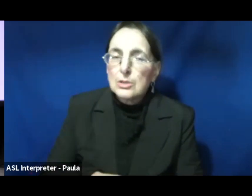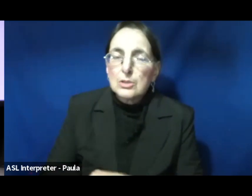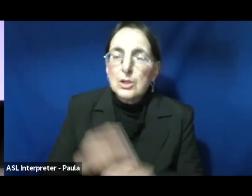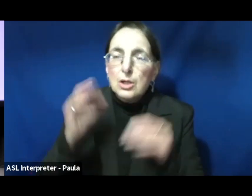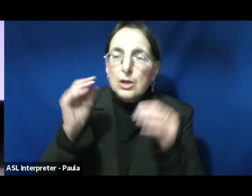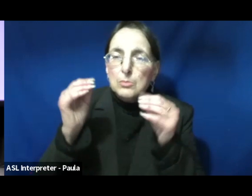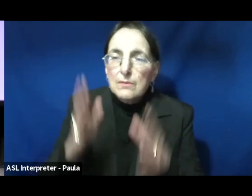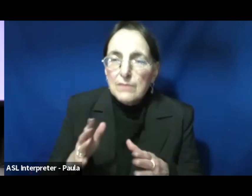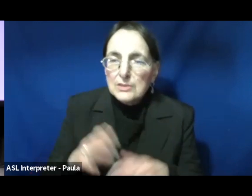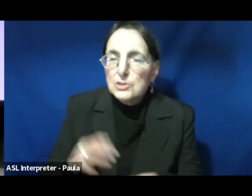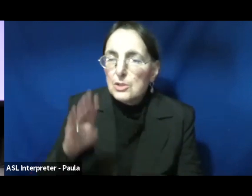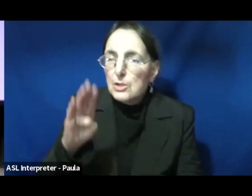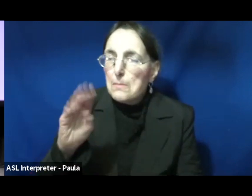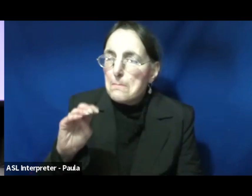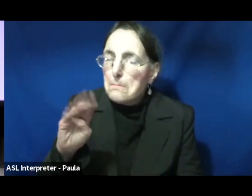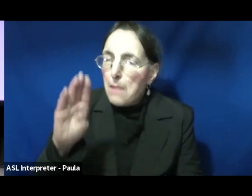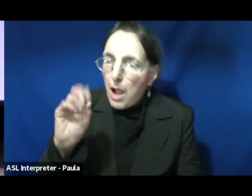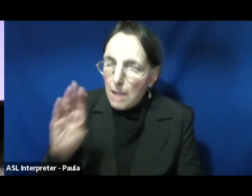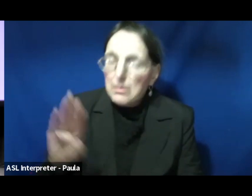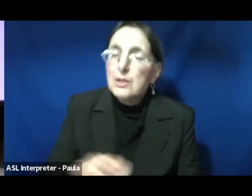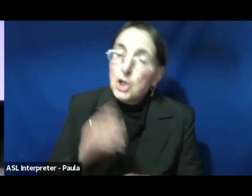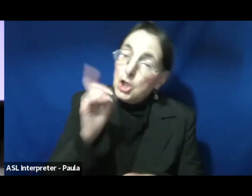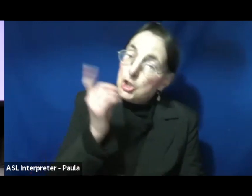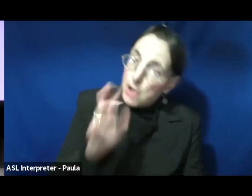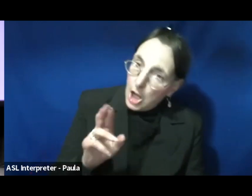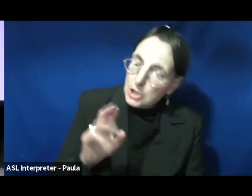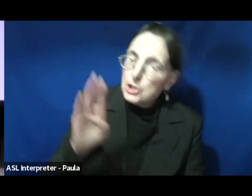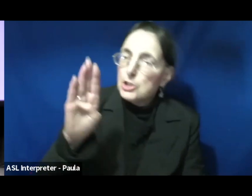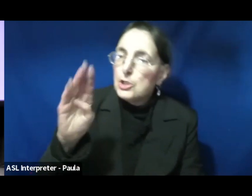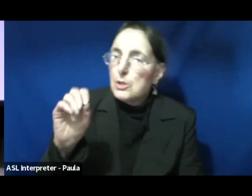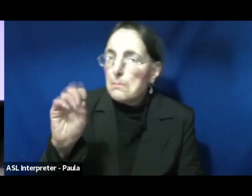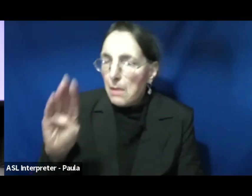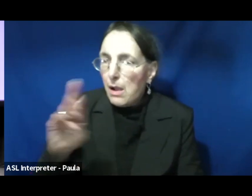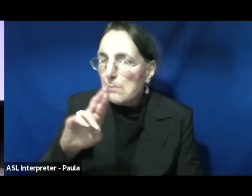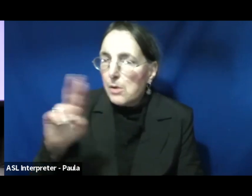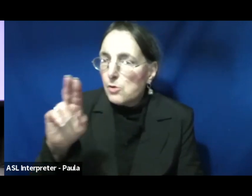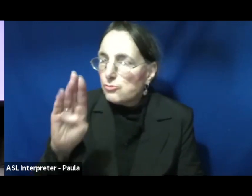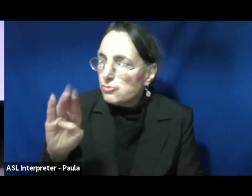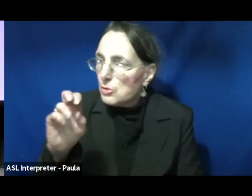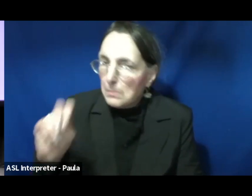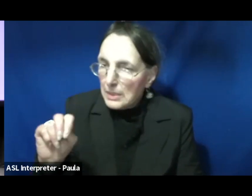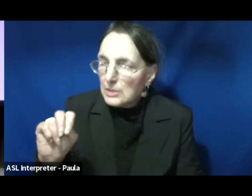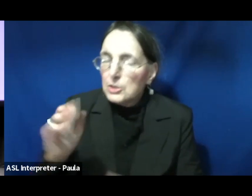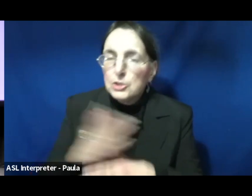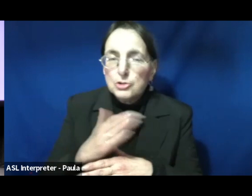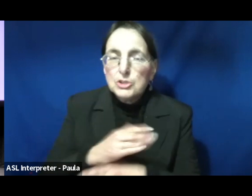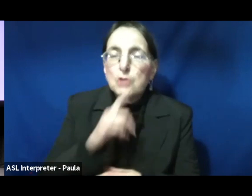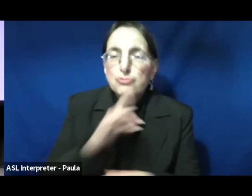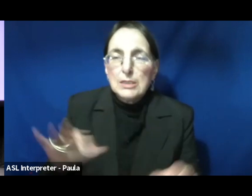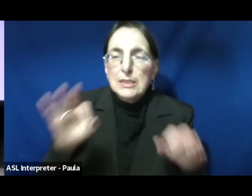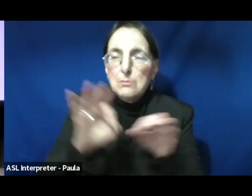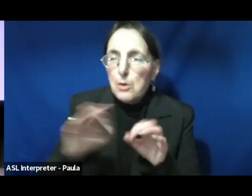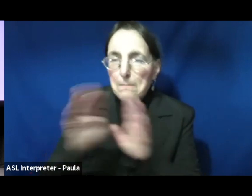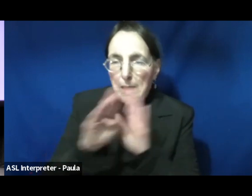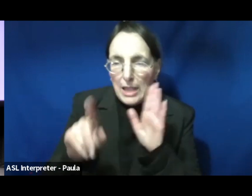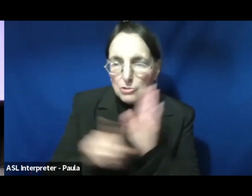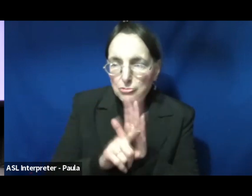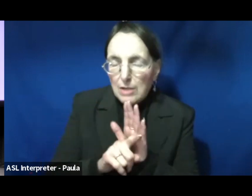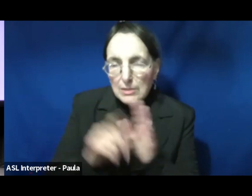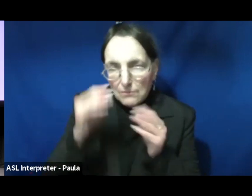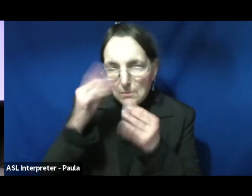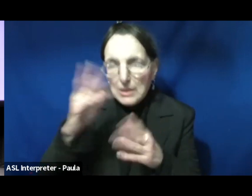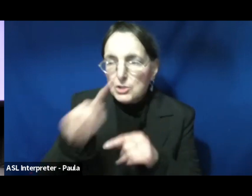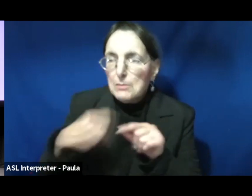to share a very important background to this event and the founder of this event. Thank you very much.